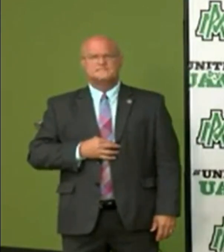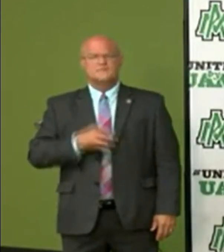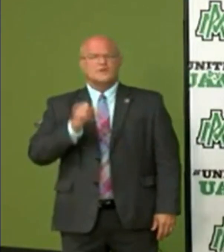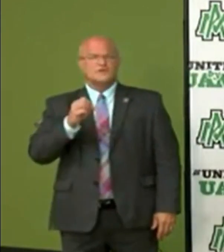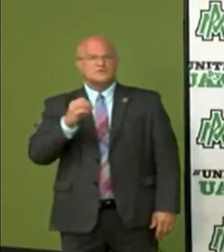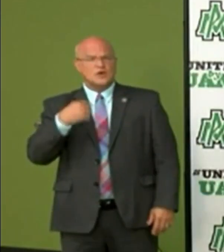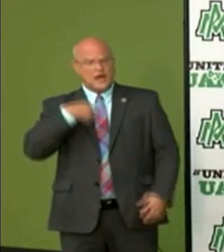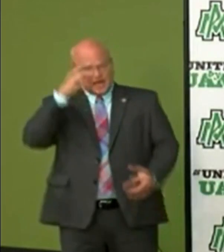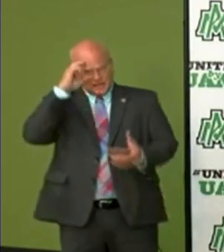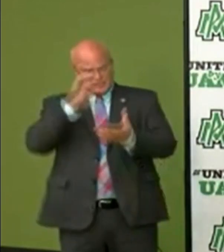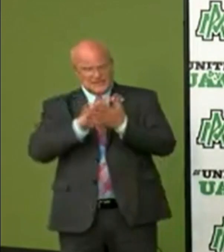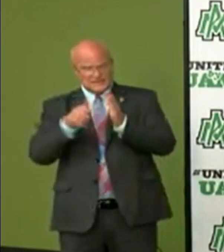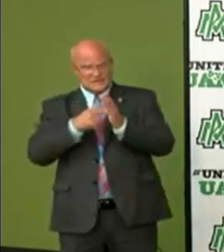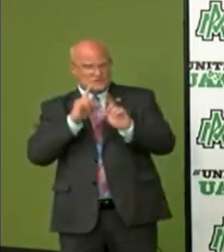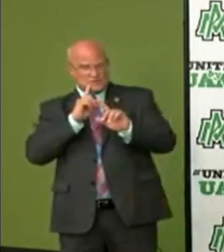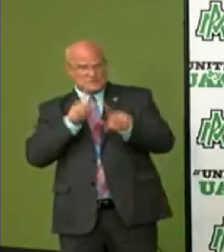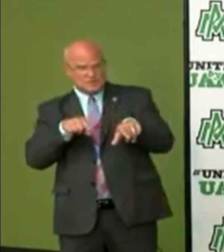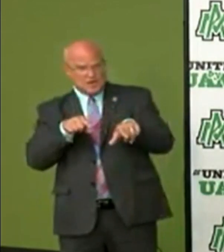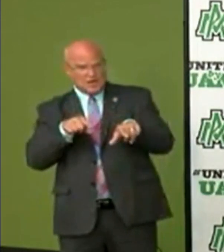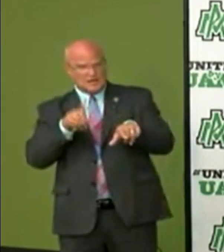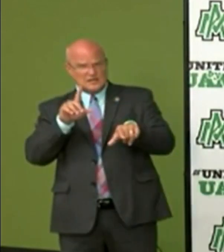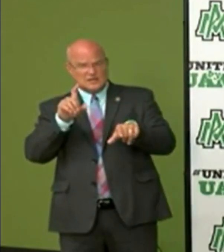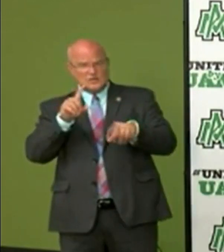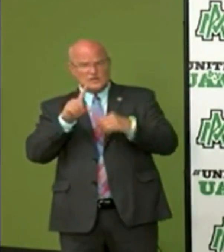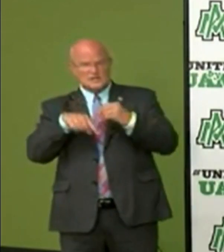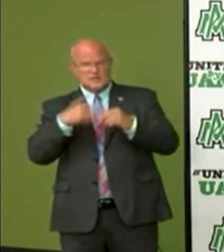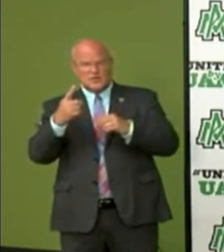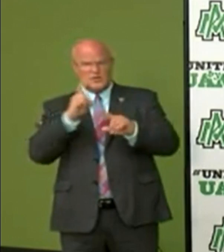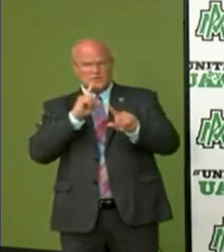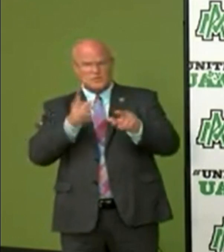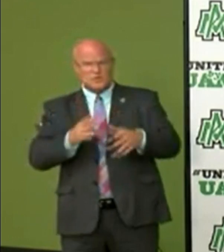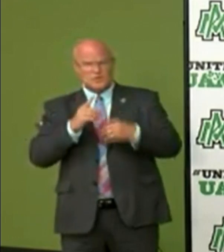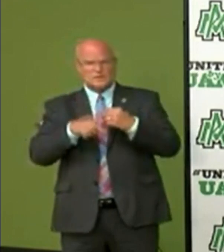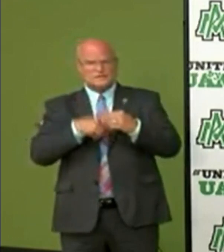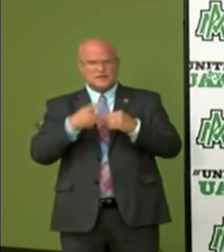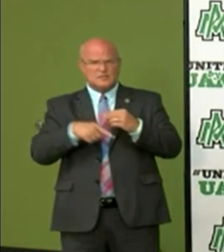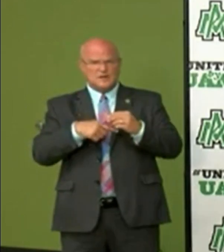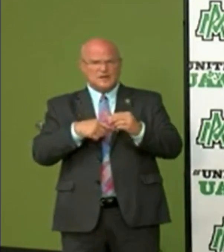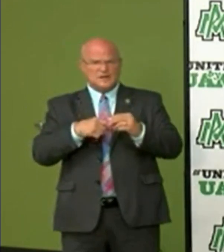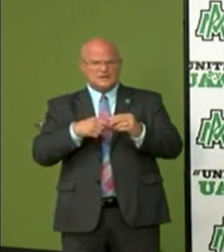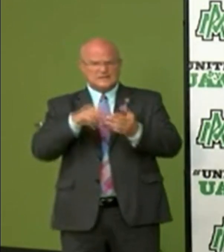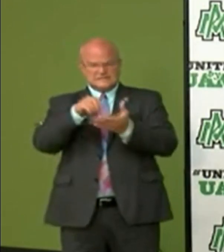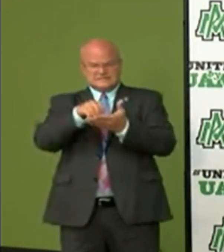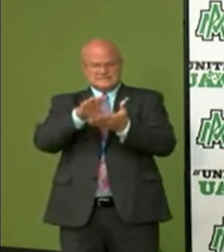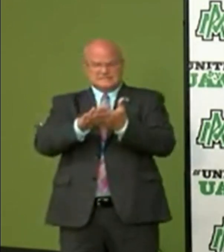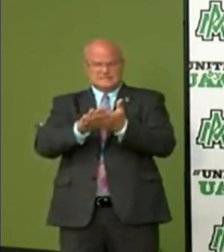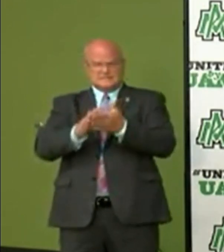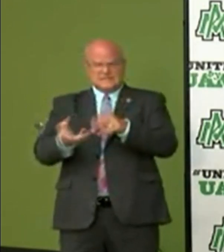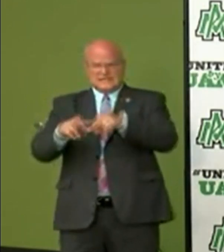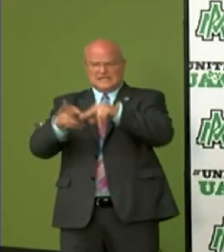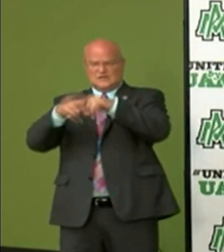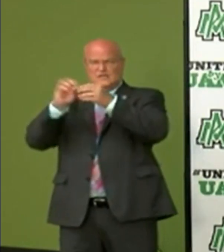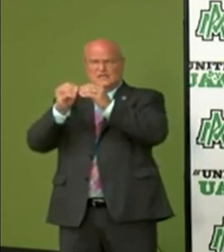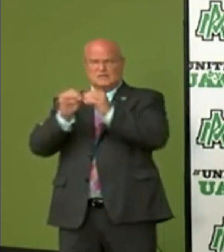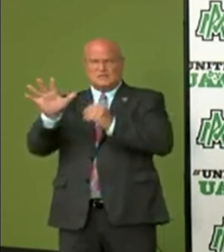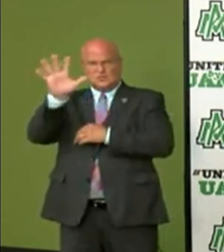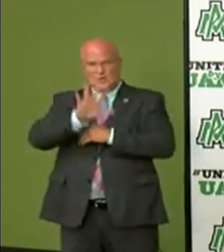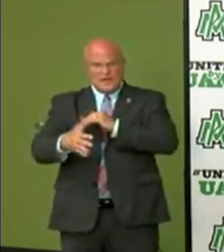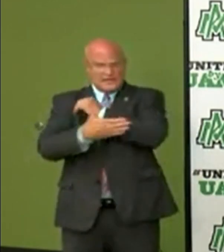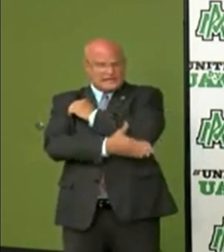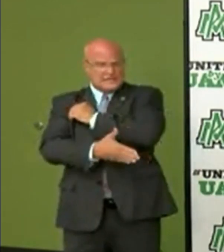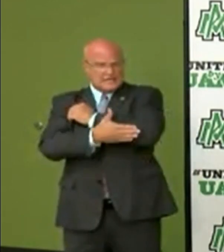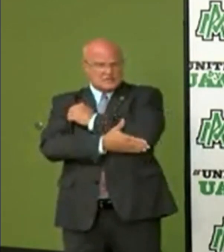So I believe this was a response by the question by one of the reporters about a report of increased number of cases throughout the